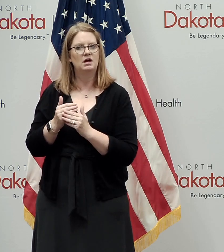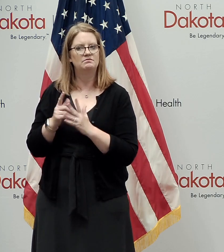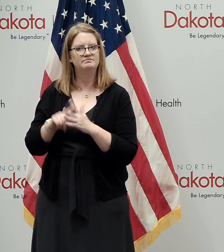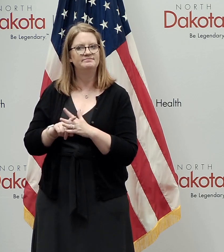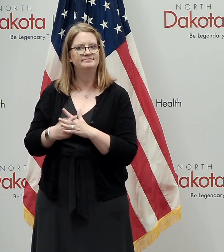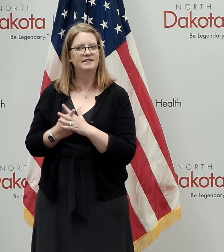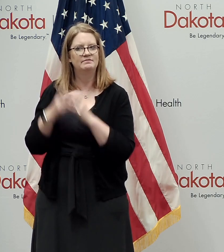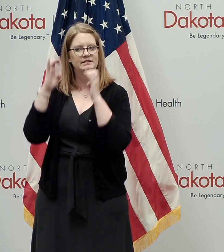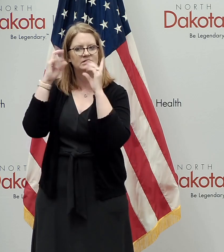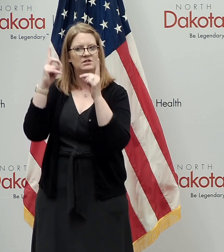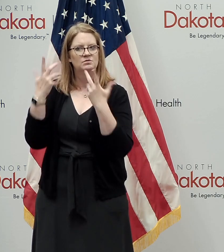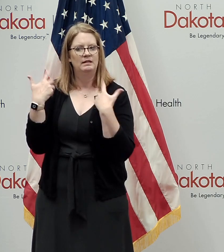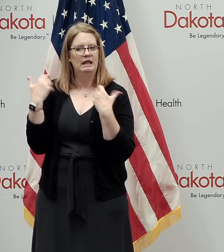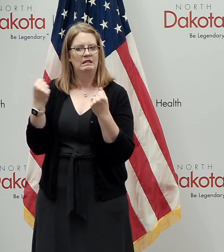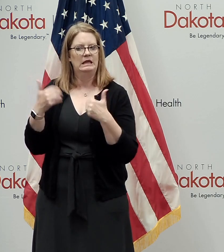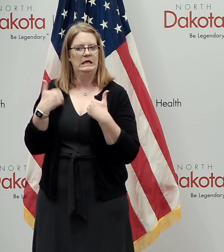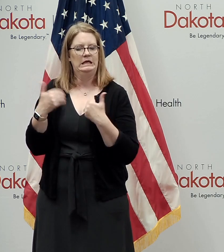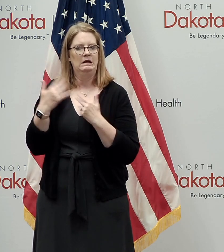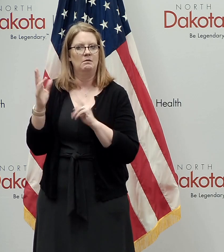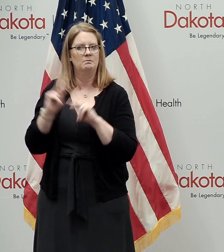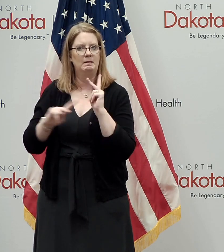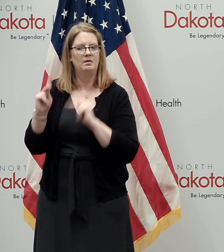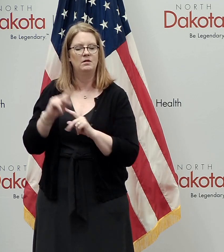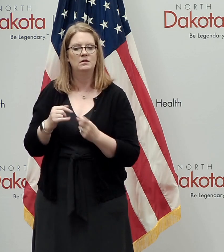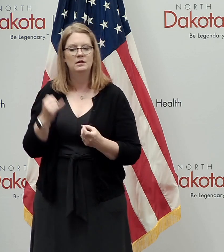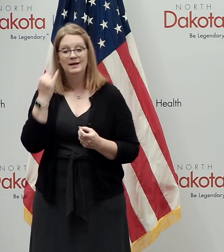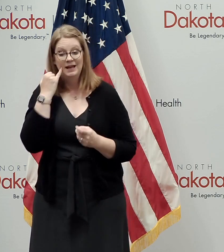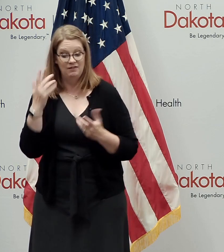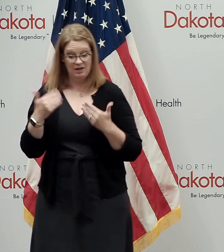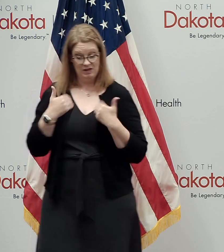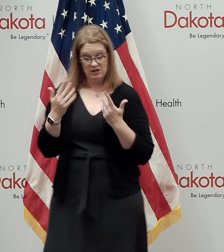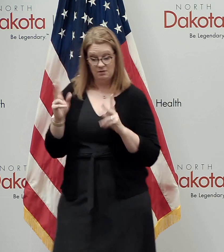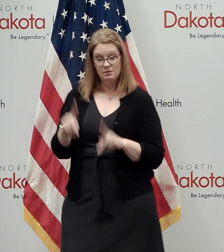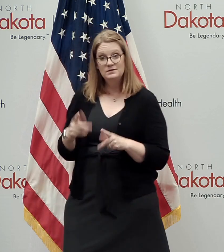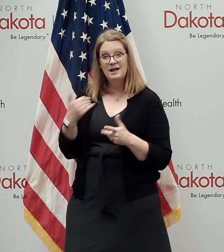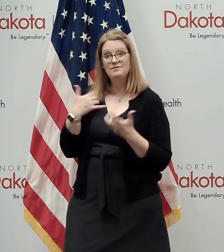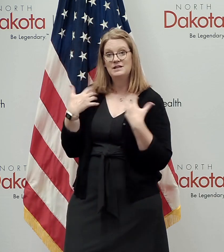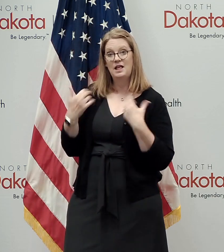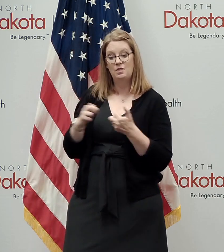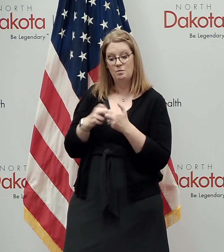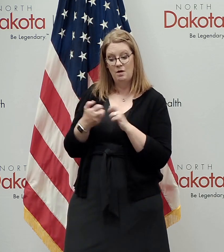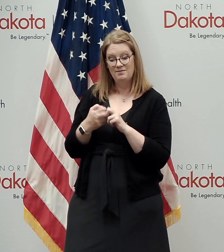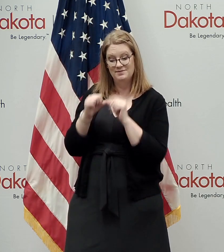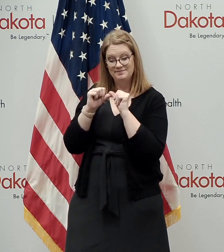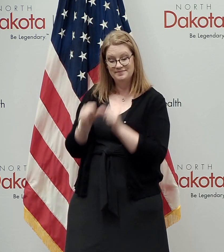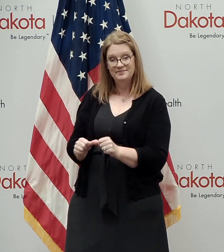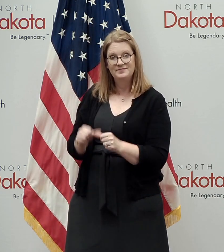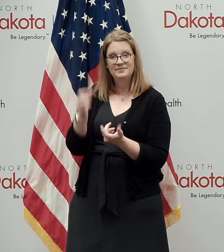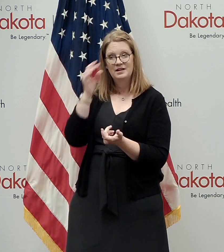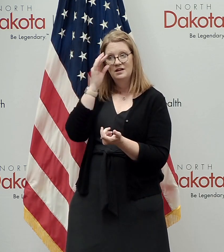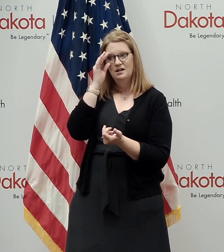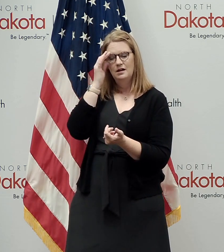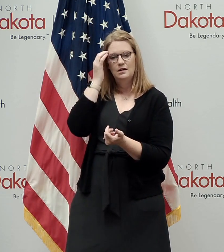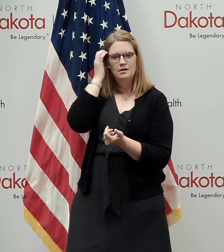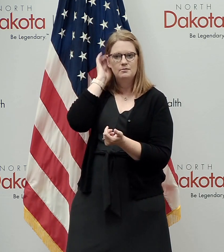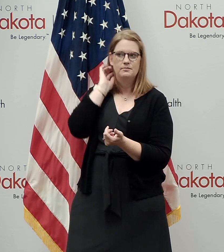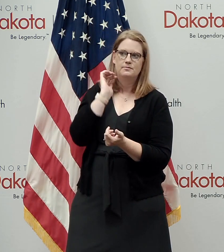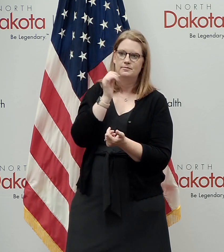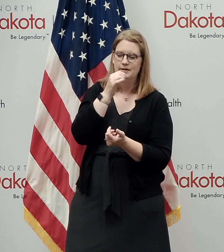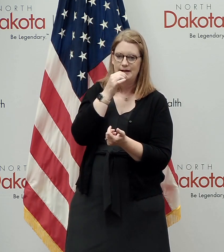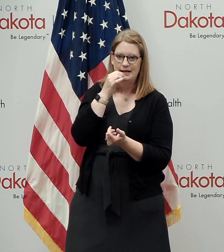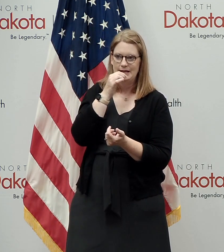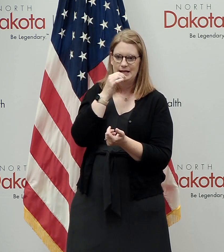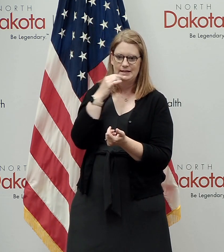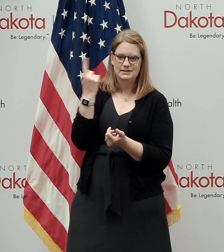education with healthy young people. If you've got a young person who's got underlying health conditions, someone who's going